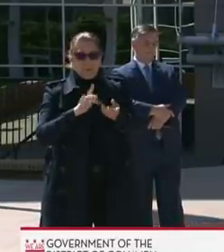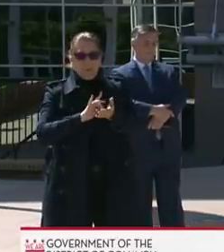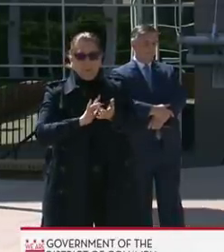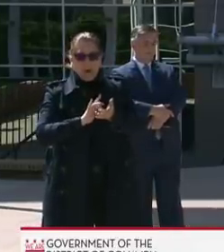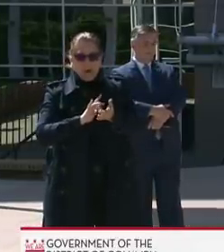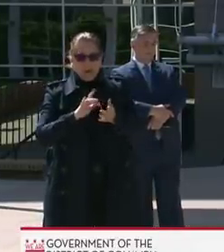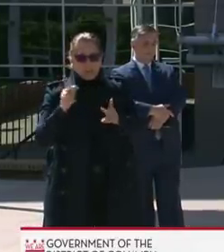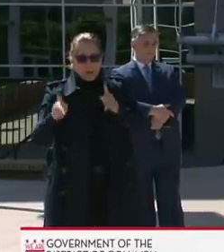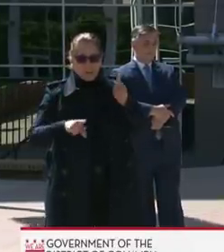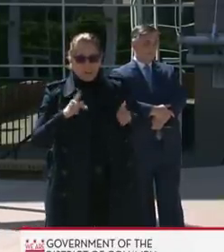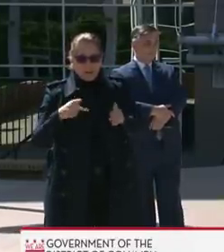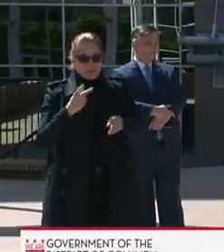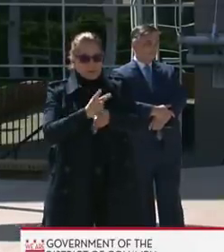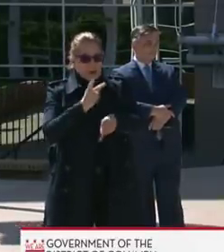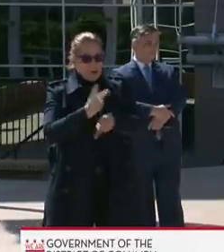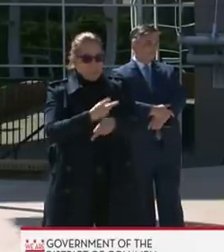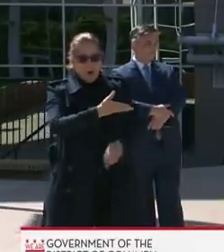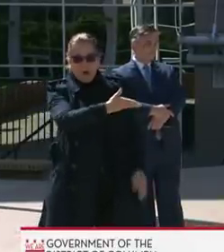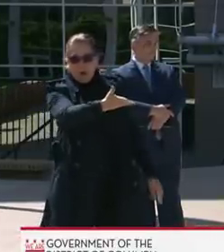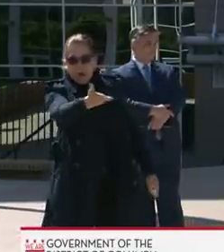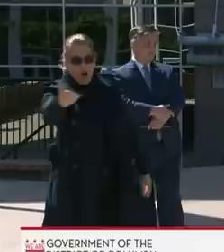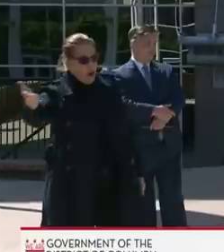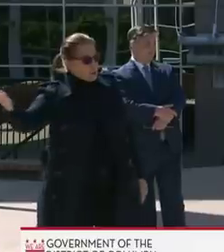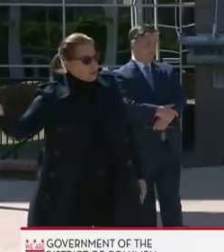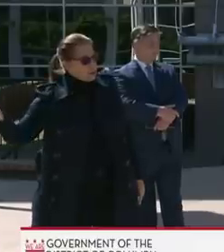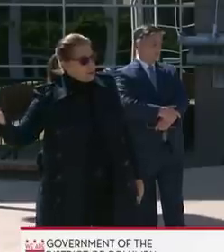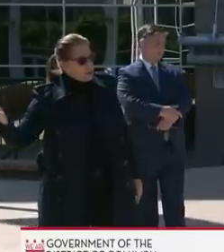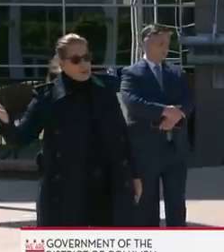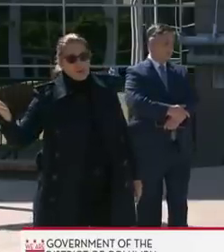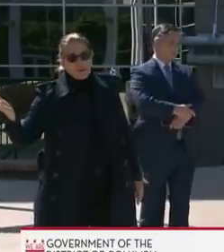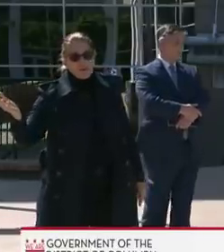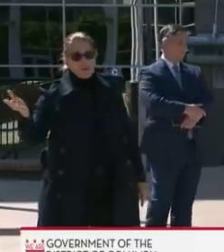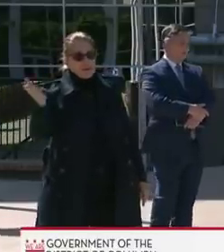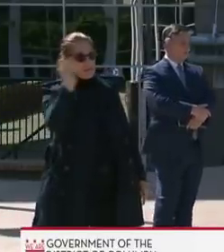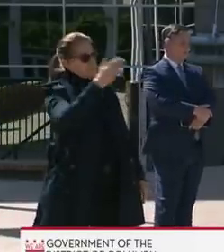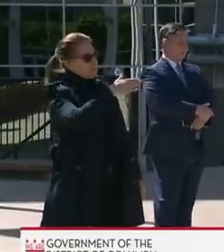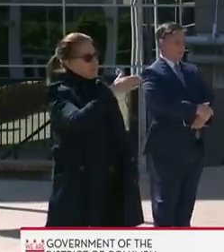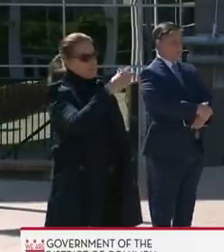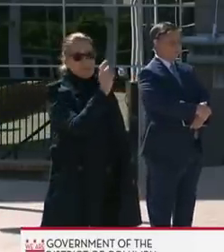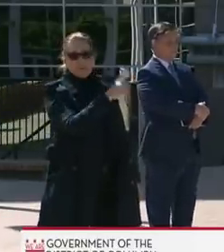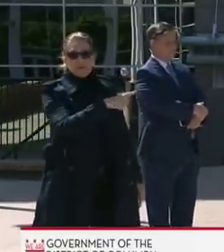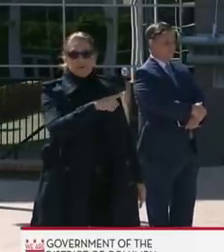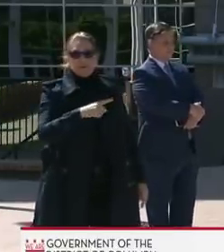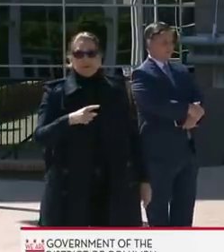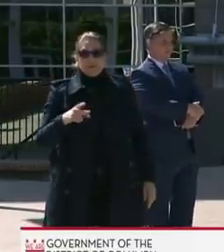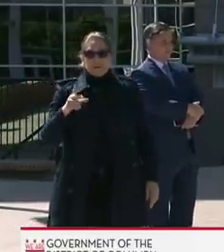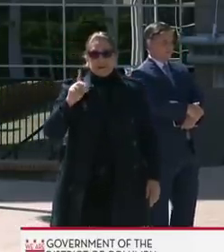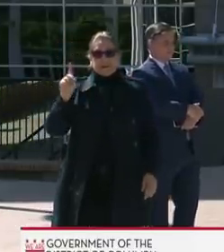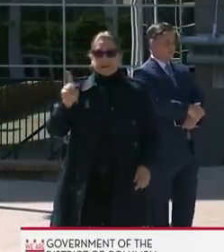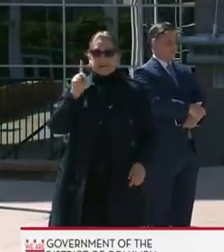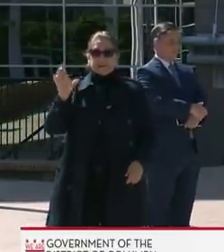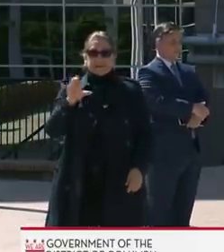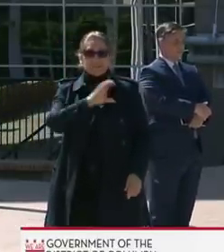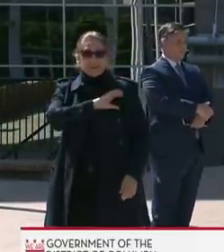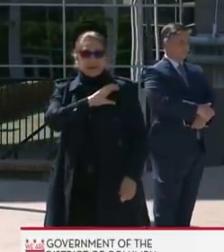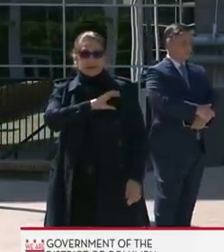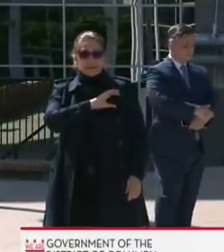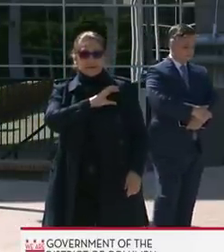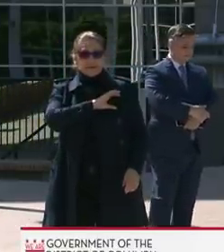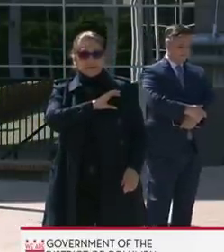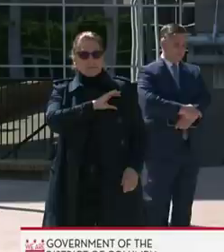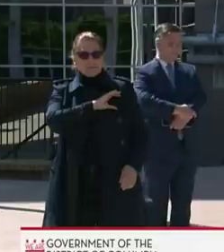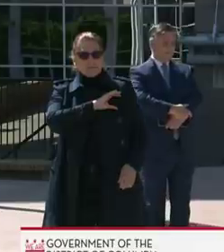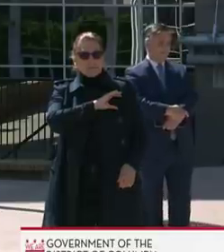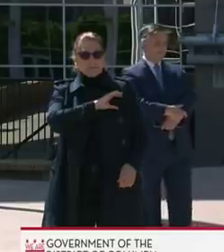functional. Yes? Mayor, do you think the D.C. police are being proactive enough